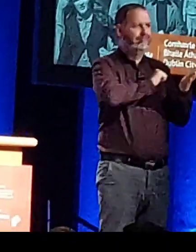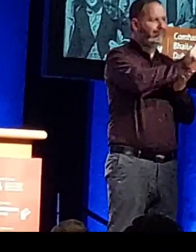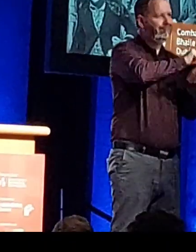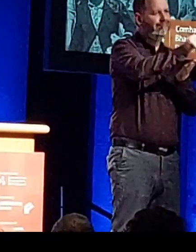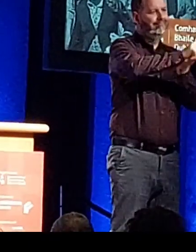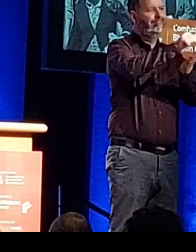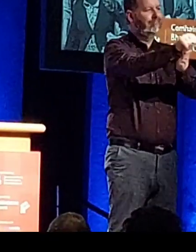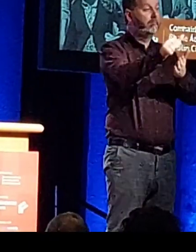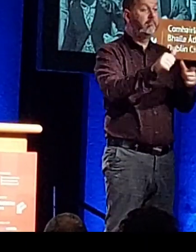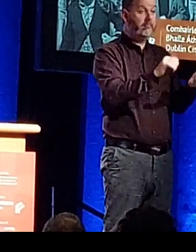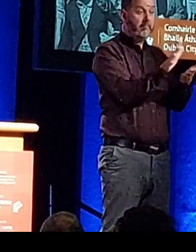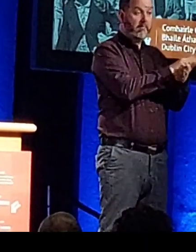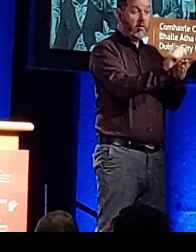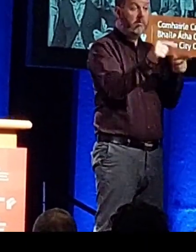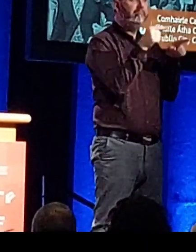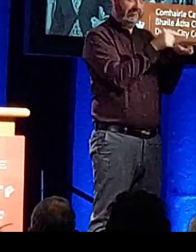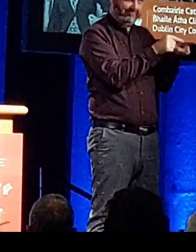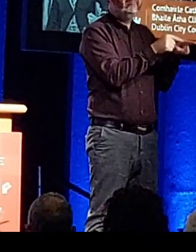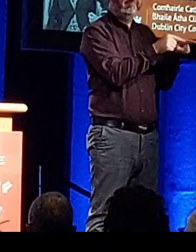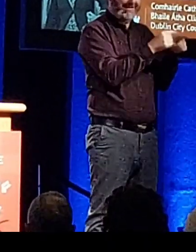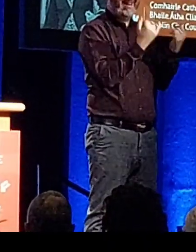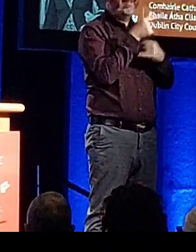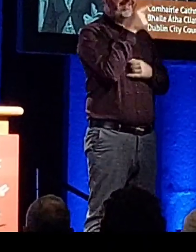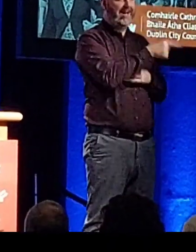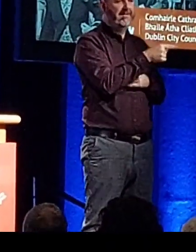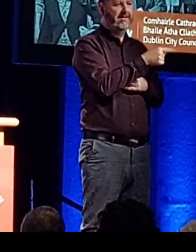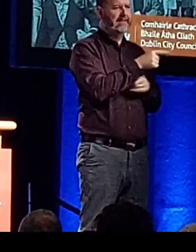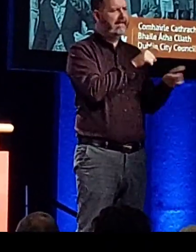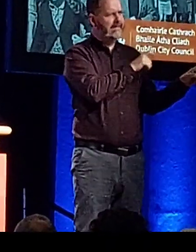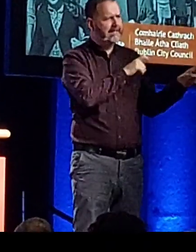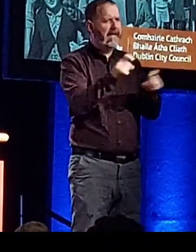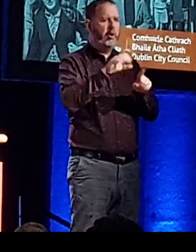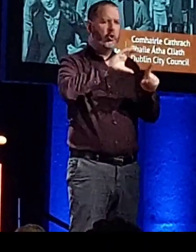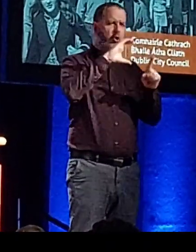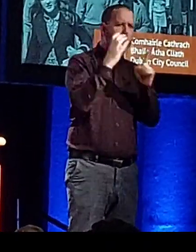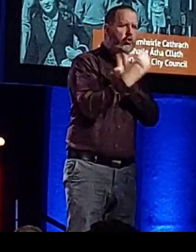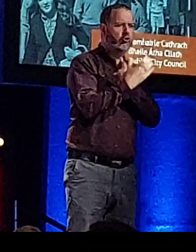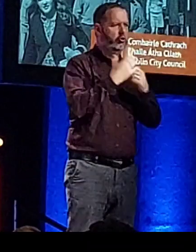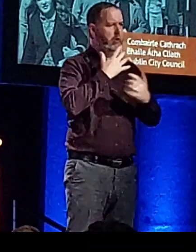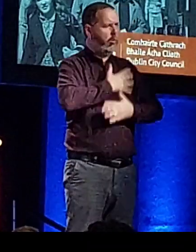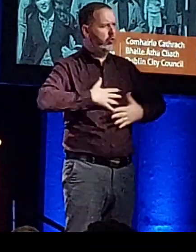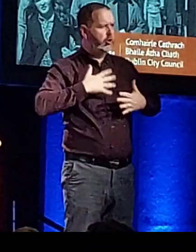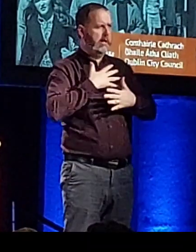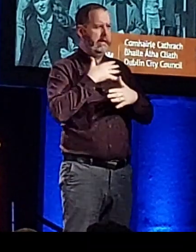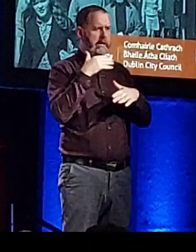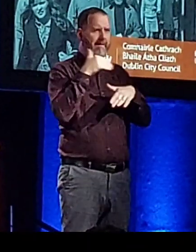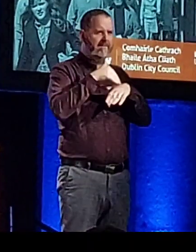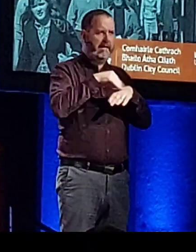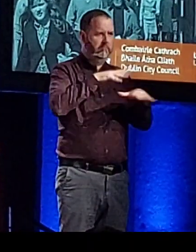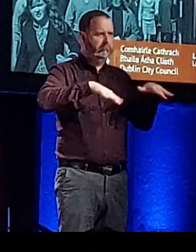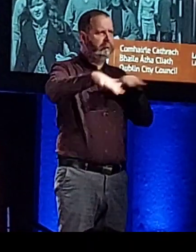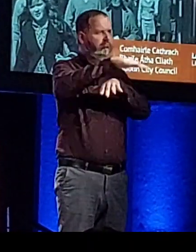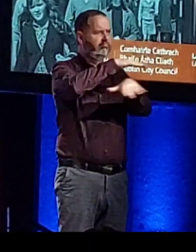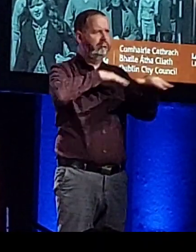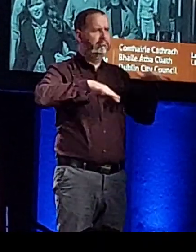be live, emotionally, politically, culturally, across the world. And so in that sense, it's